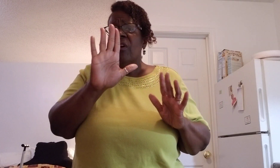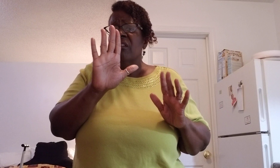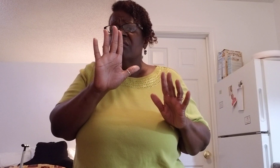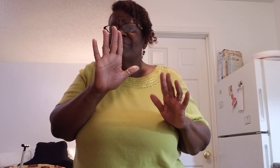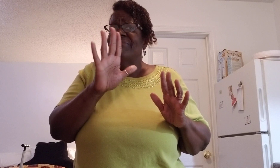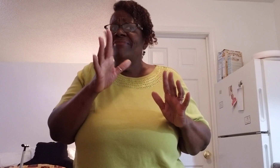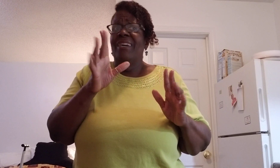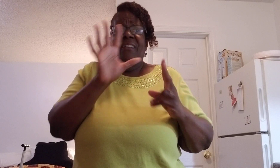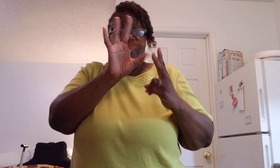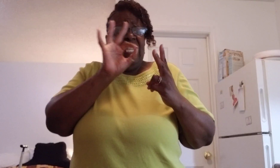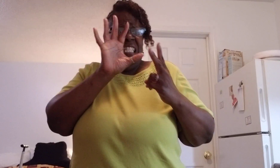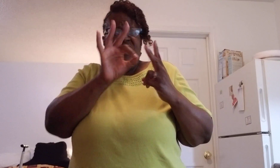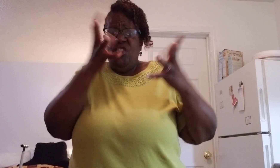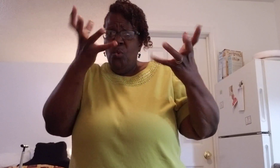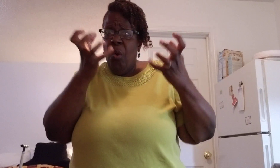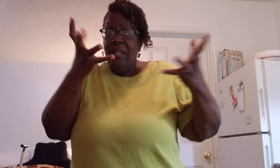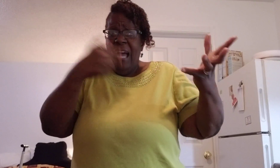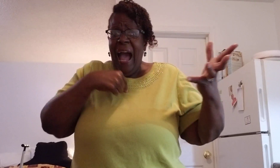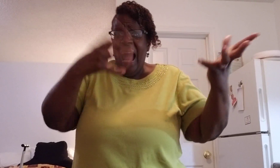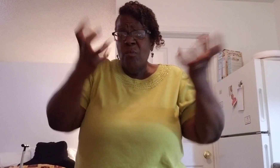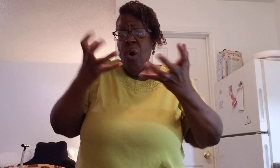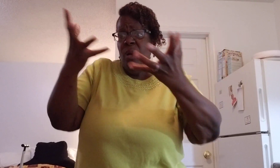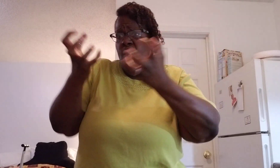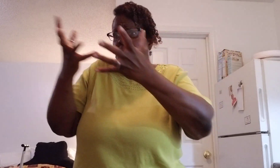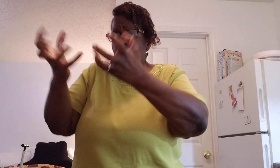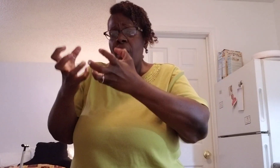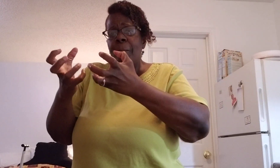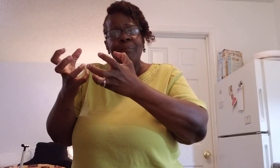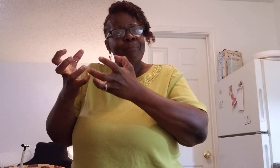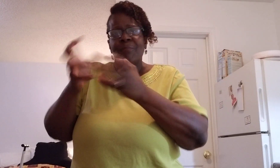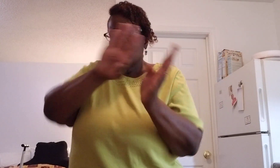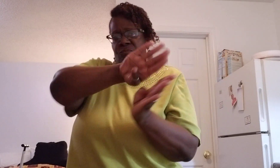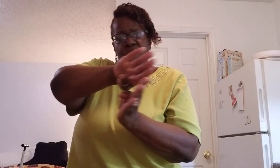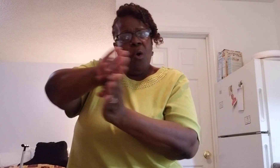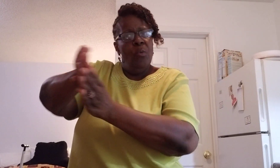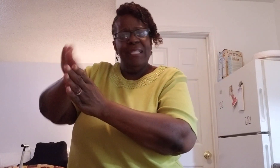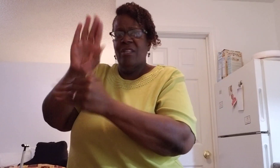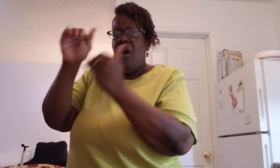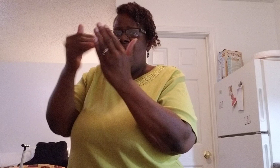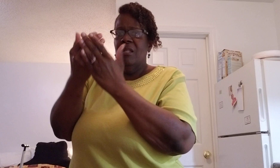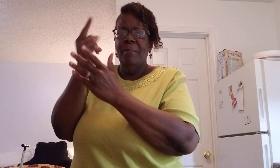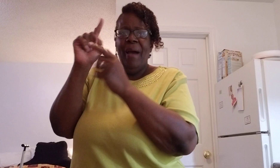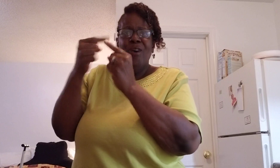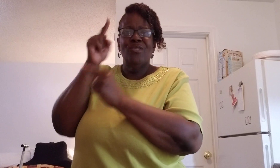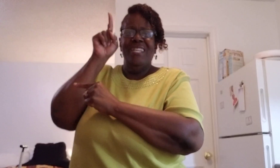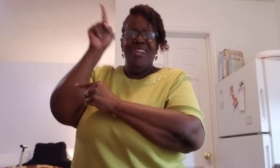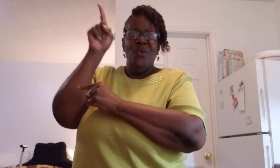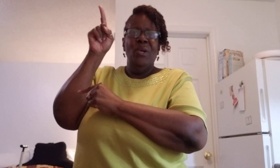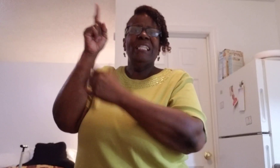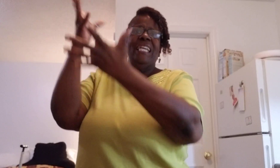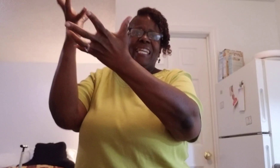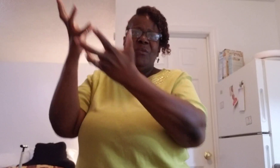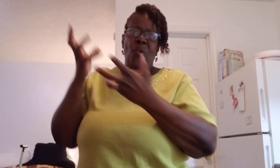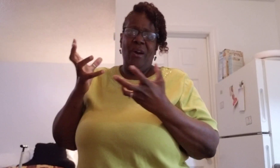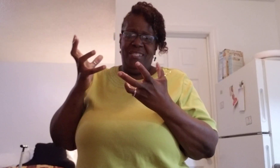your things that you want. I want. No, it's all about what He wants,